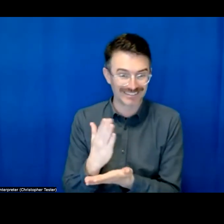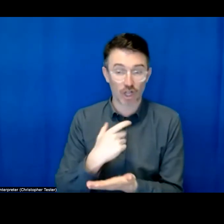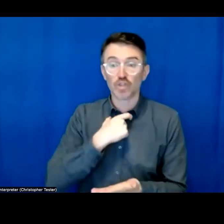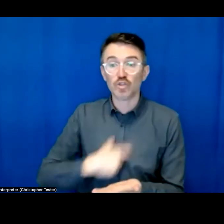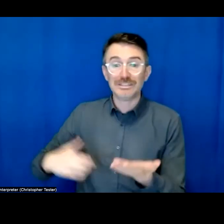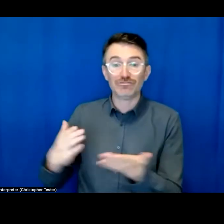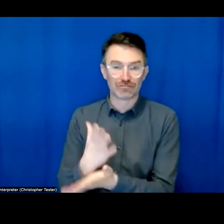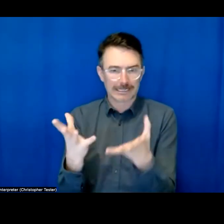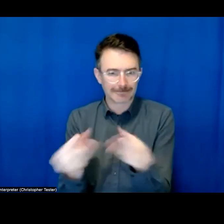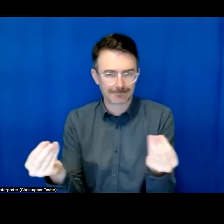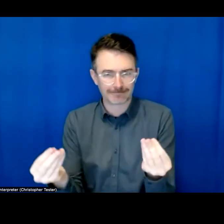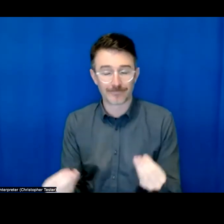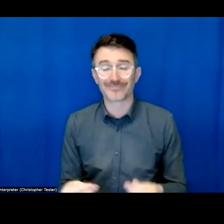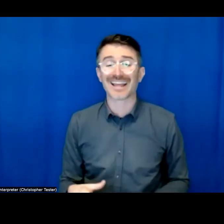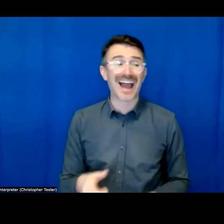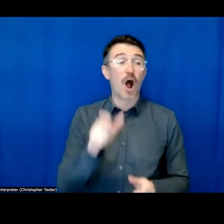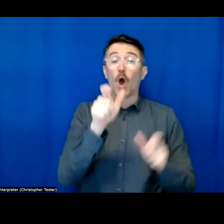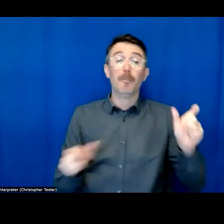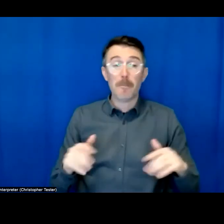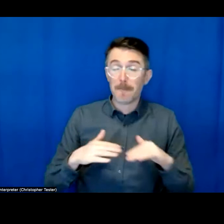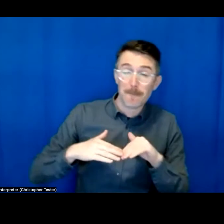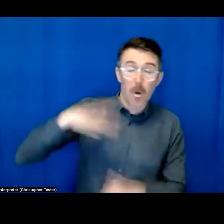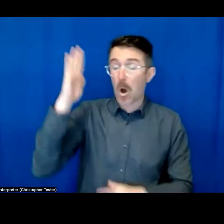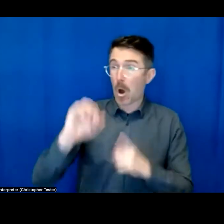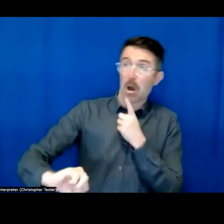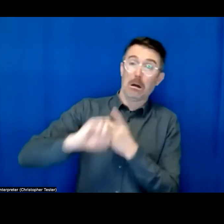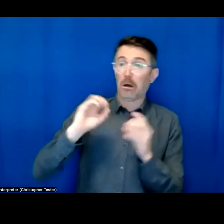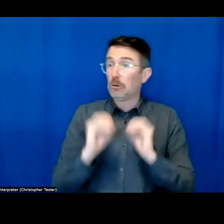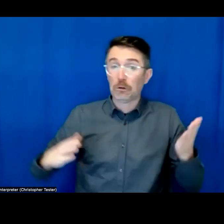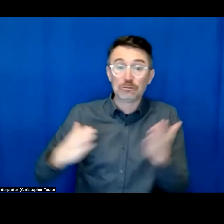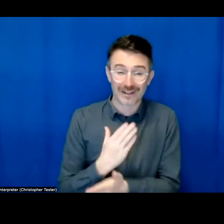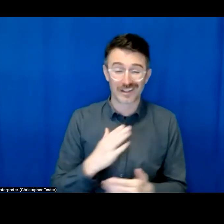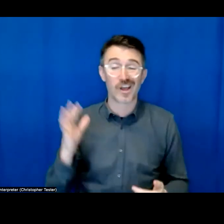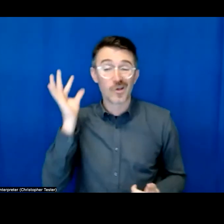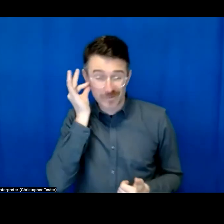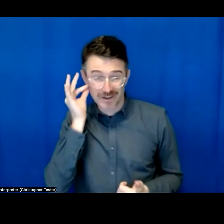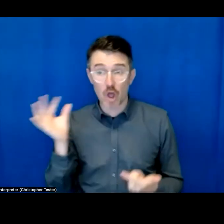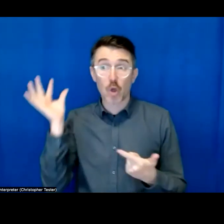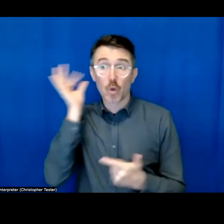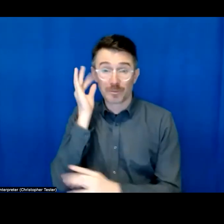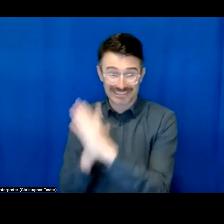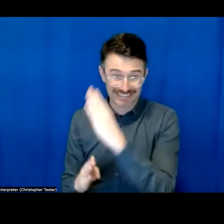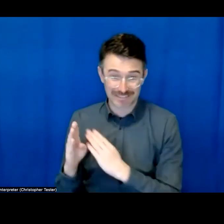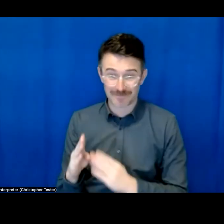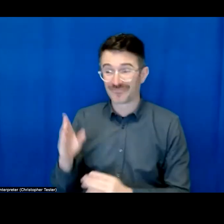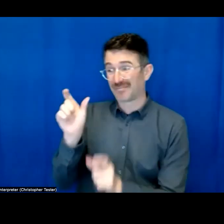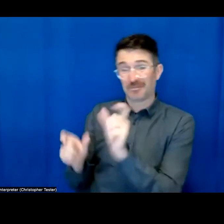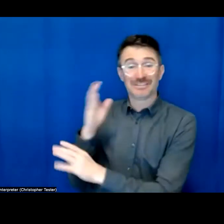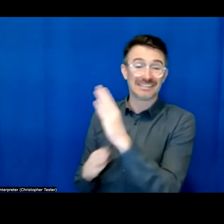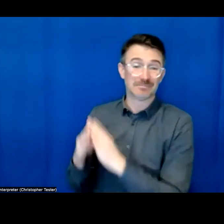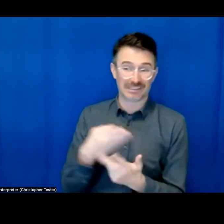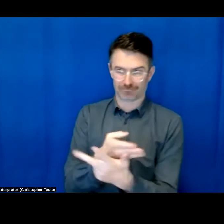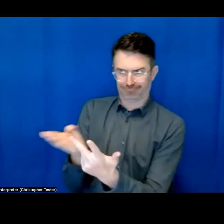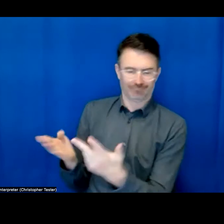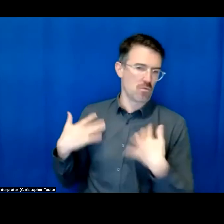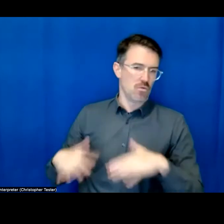with disabilities, are among the most excluded in any crisis-affected context. We will not be able to achieve